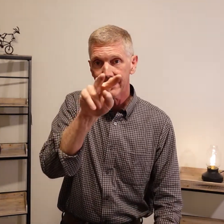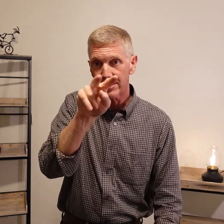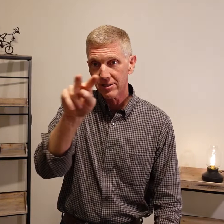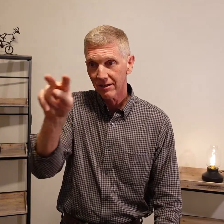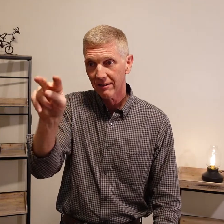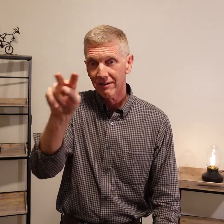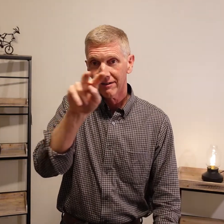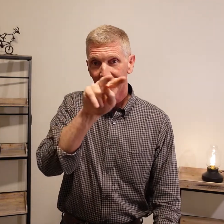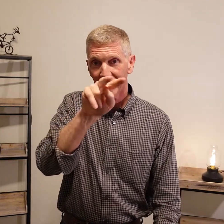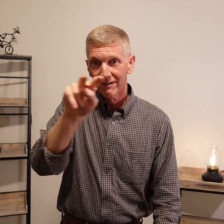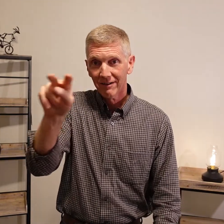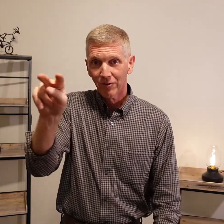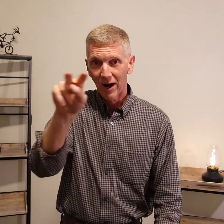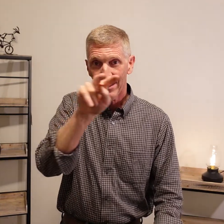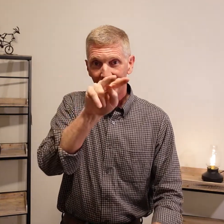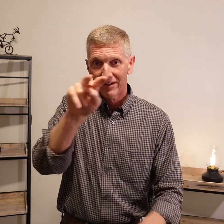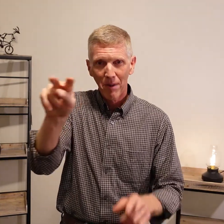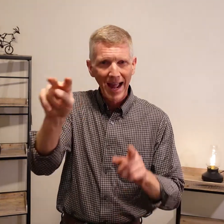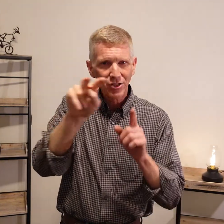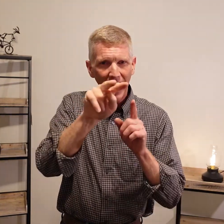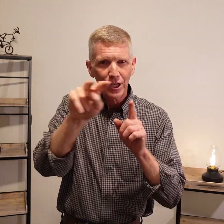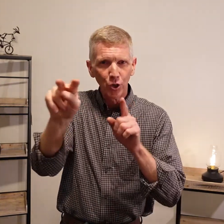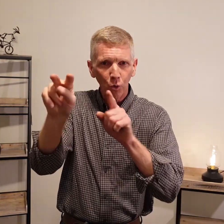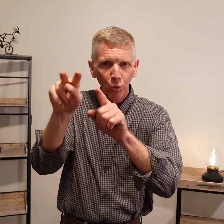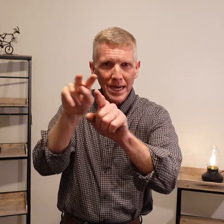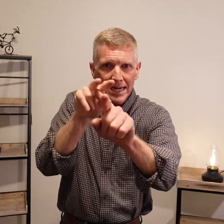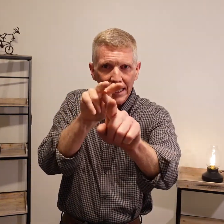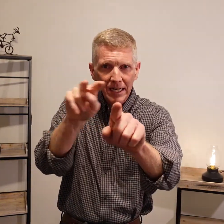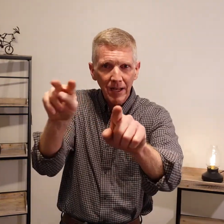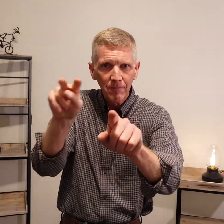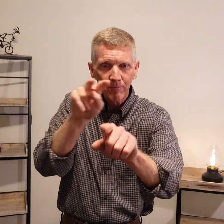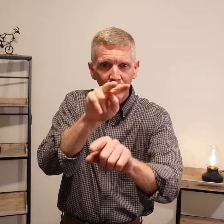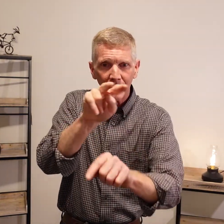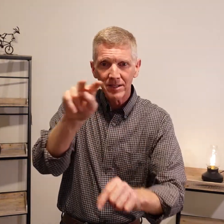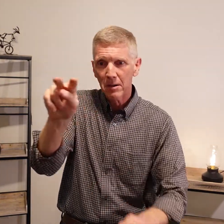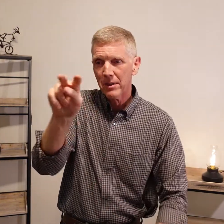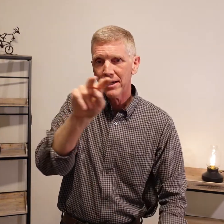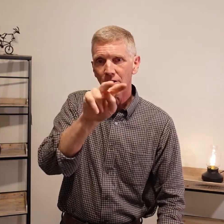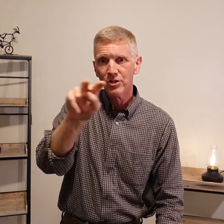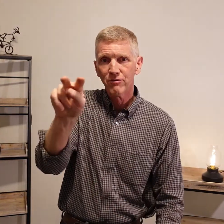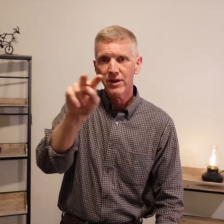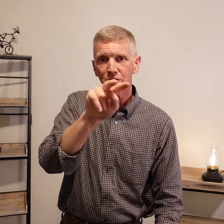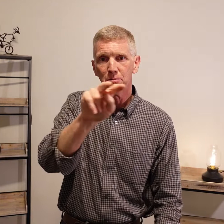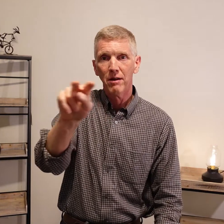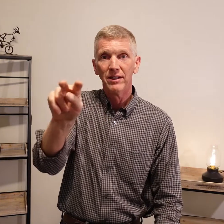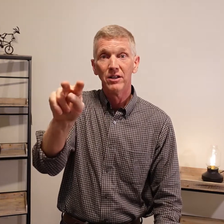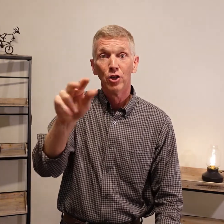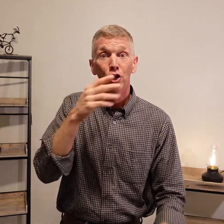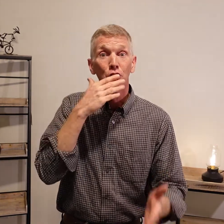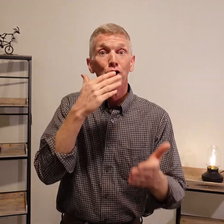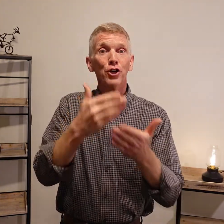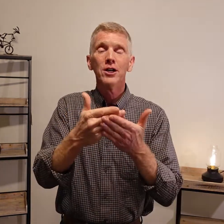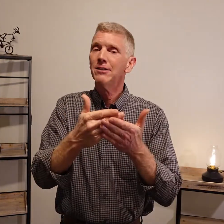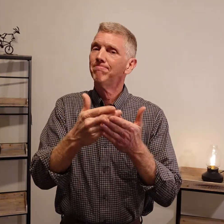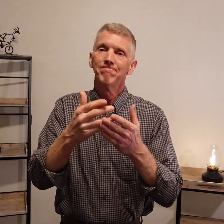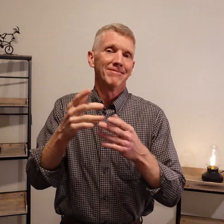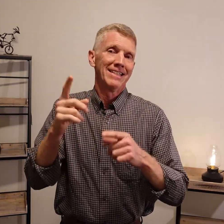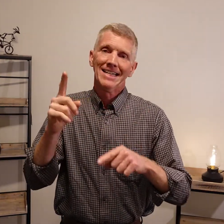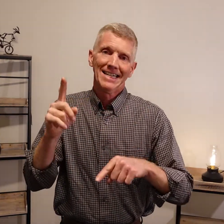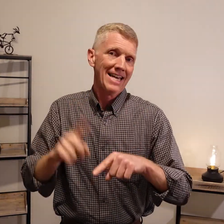this, right? Imagine that, you're reading somebody else's finger spelling. Good,